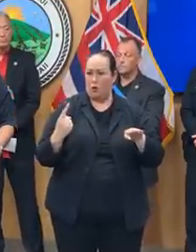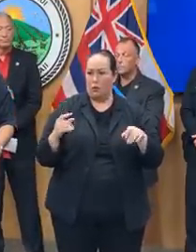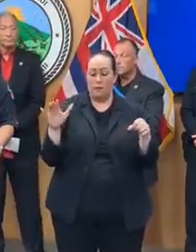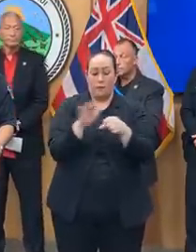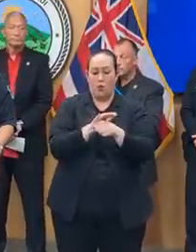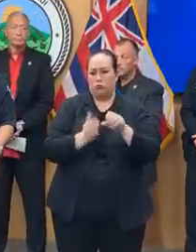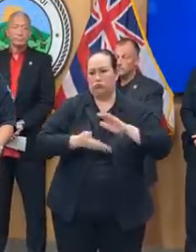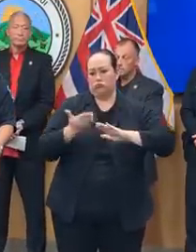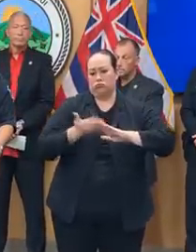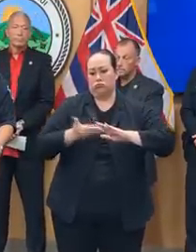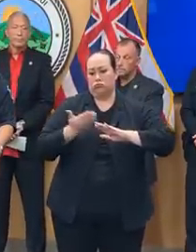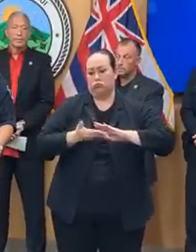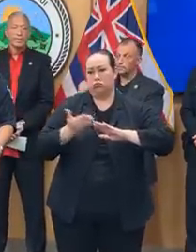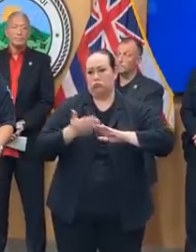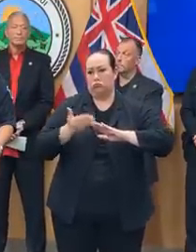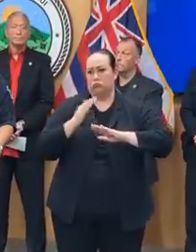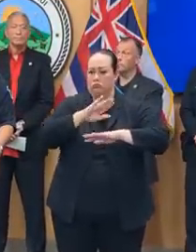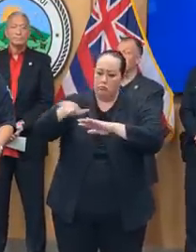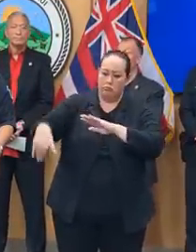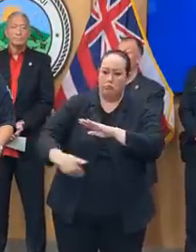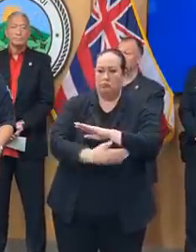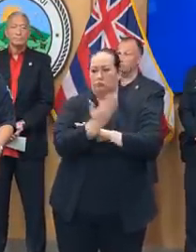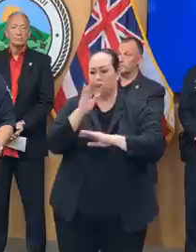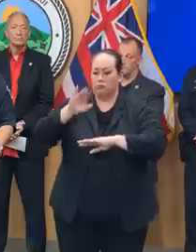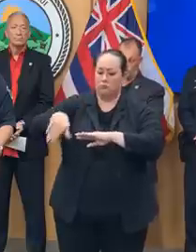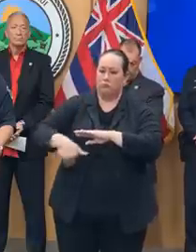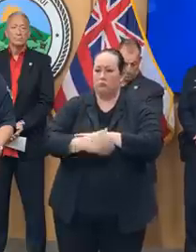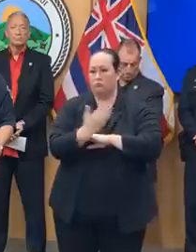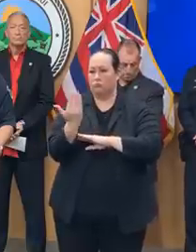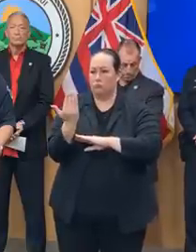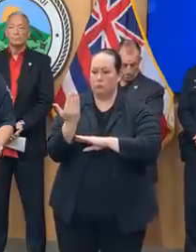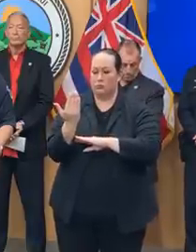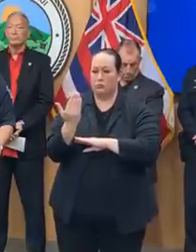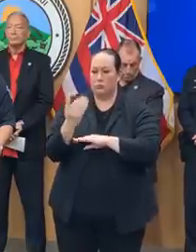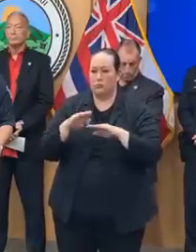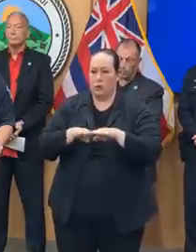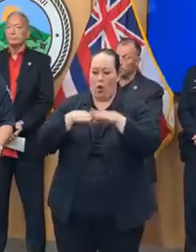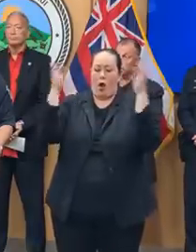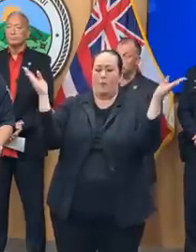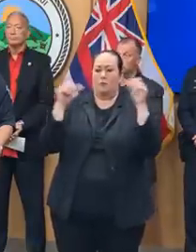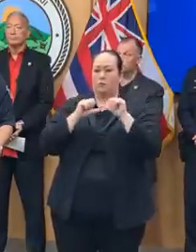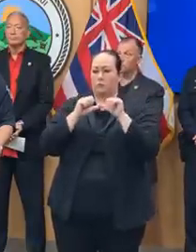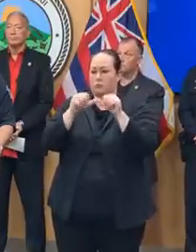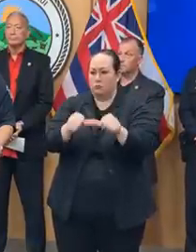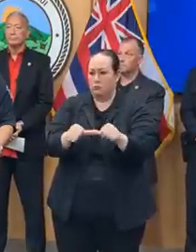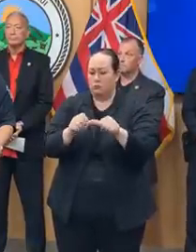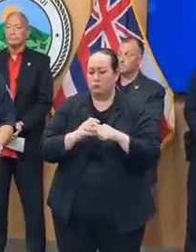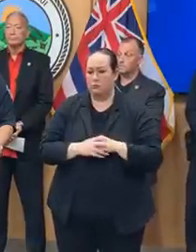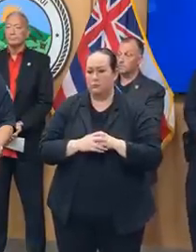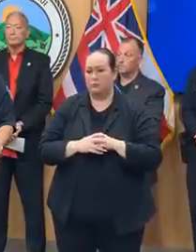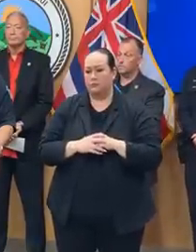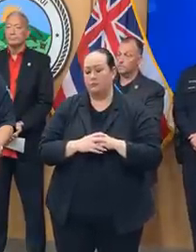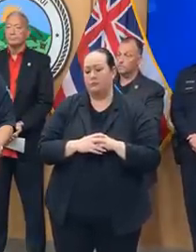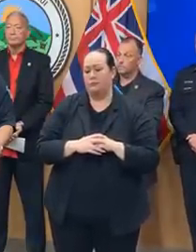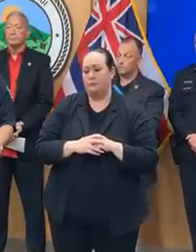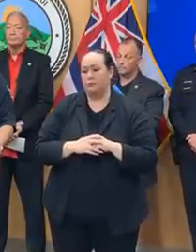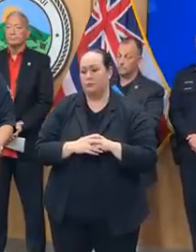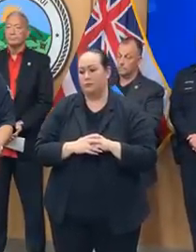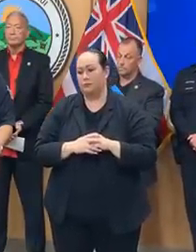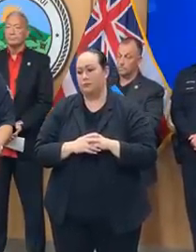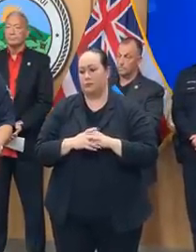activation, operating 24/7 in response to this unprecedented incident, leveraging